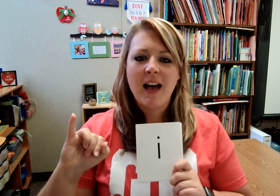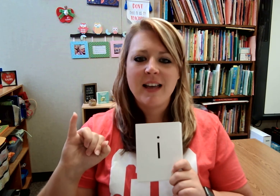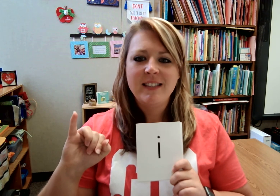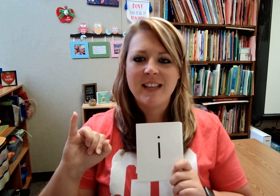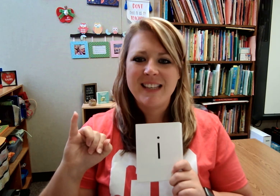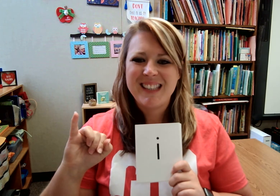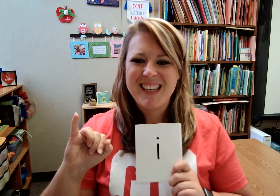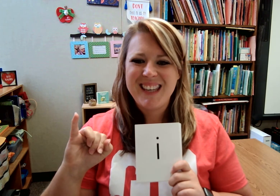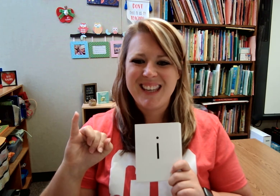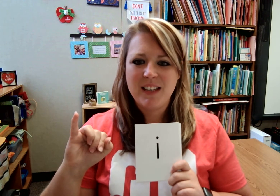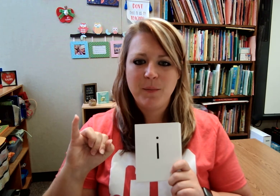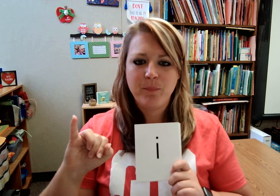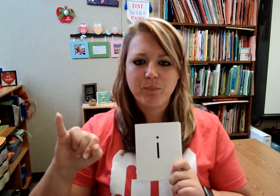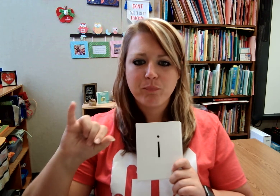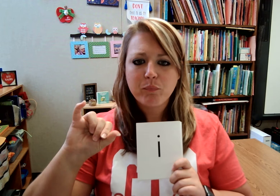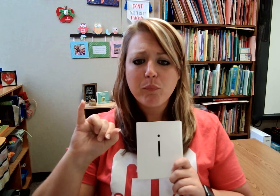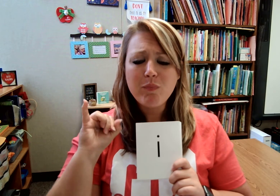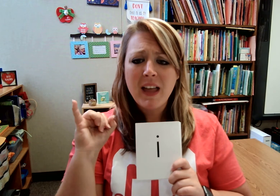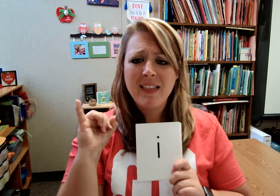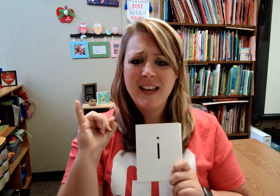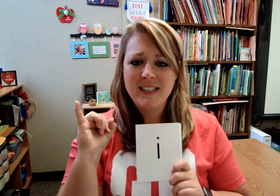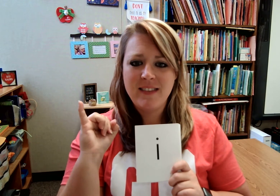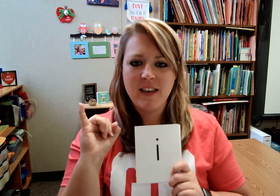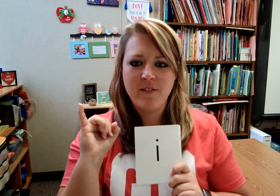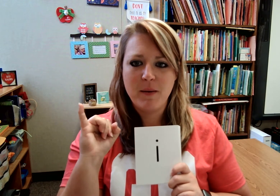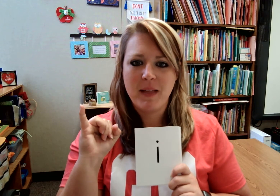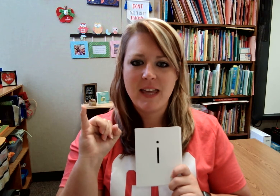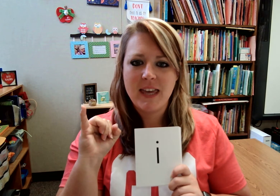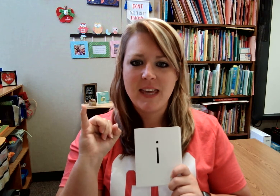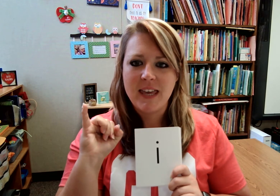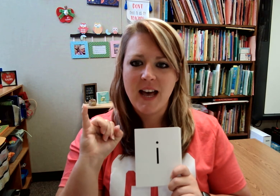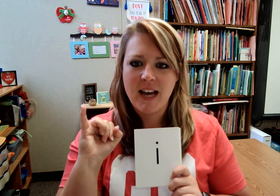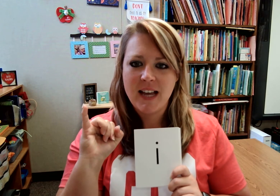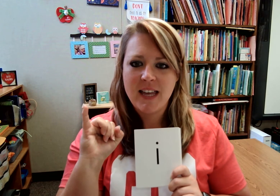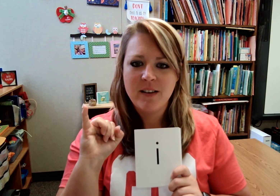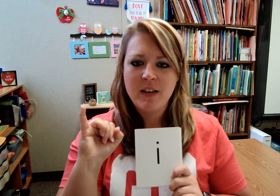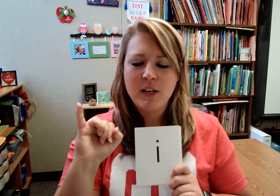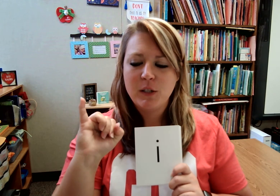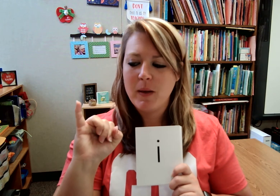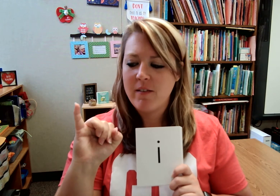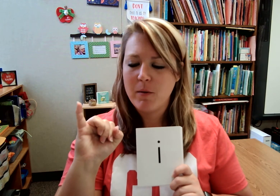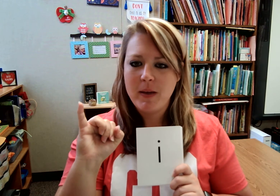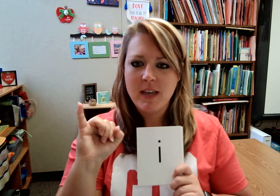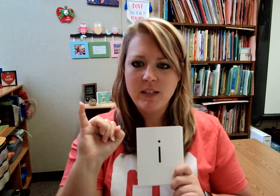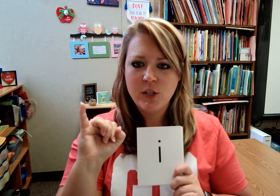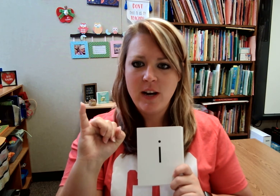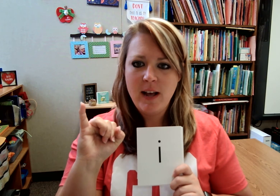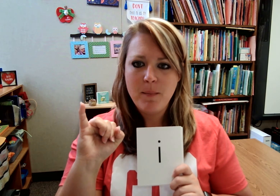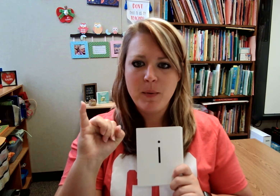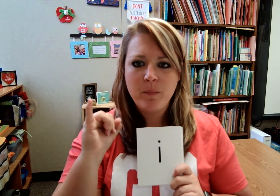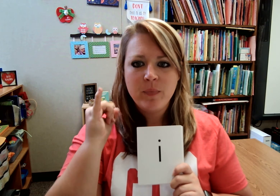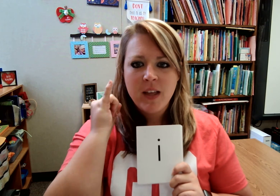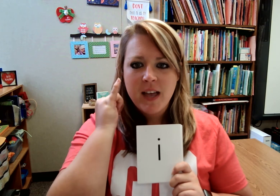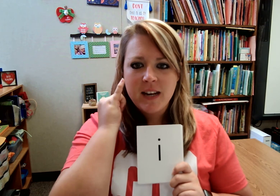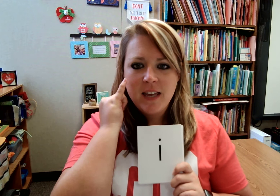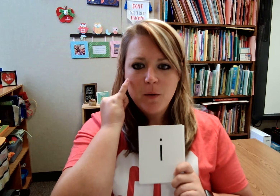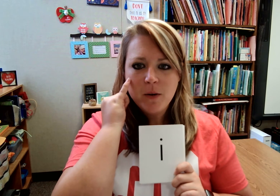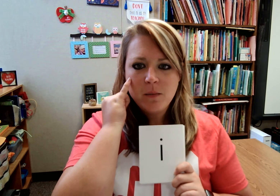I says I. I like to think of him like icky eye. So we have our pinky straight up, and he always makes